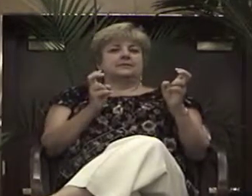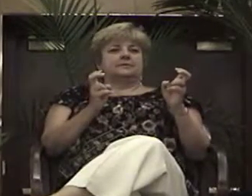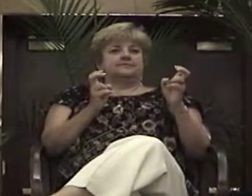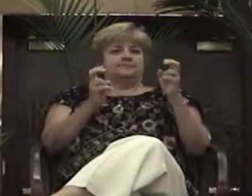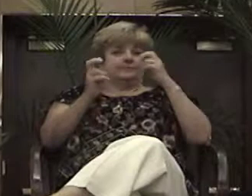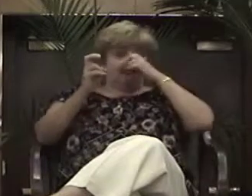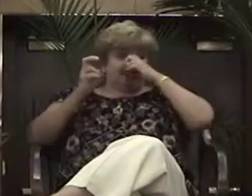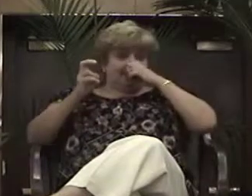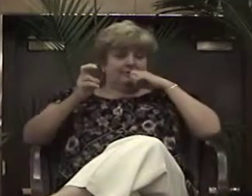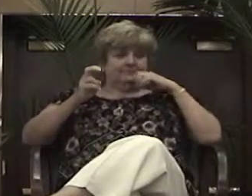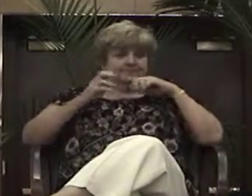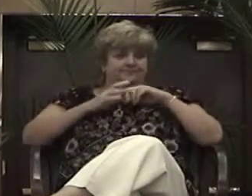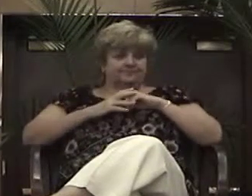some experience in rejection.